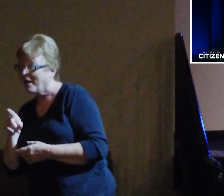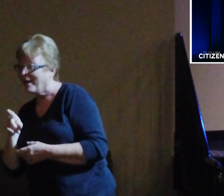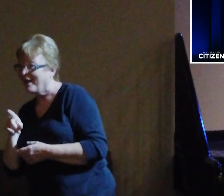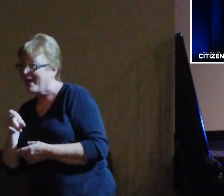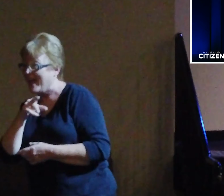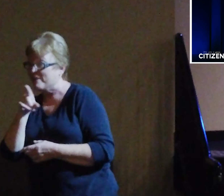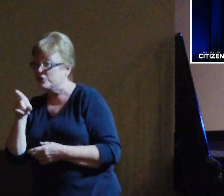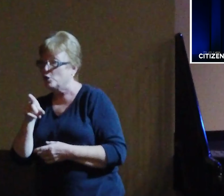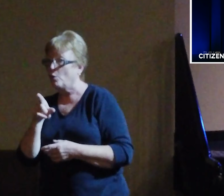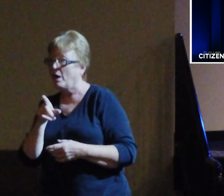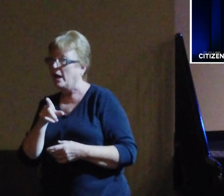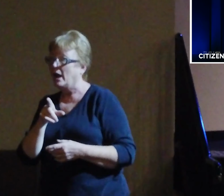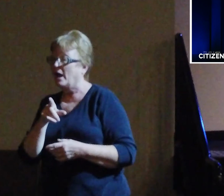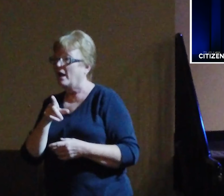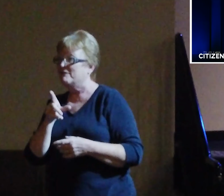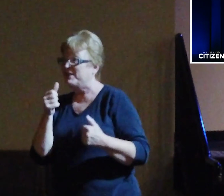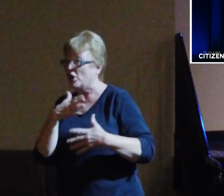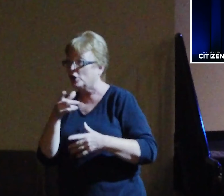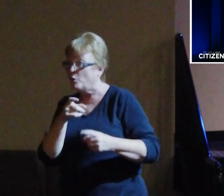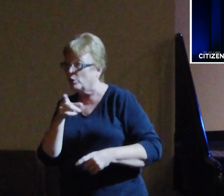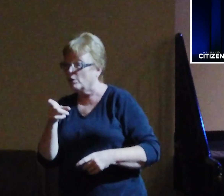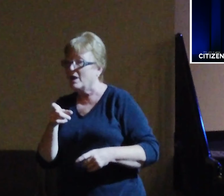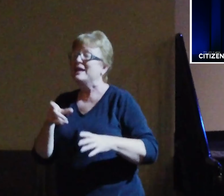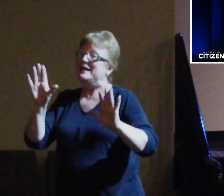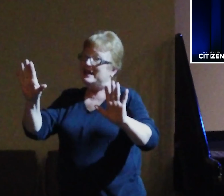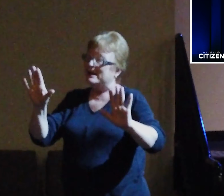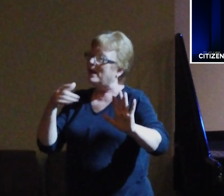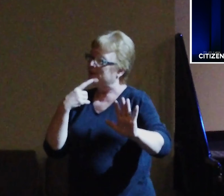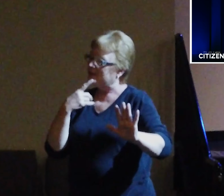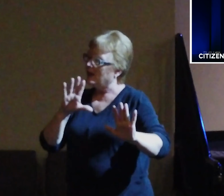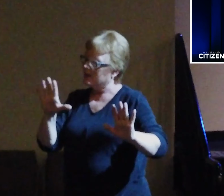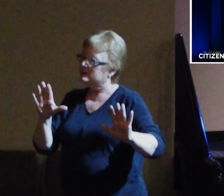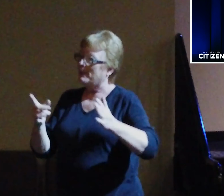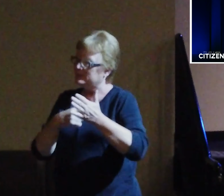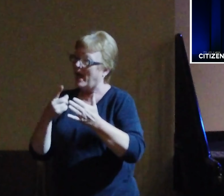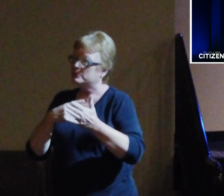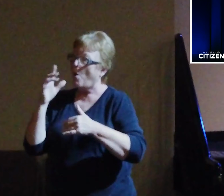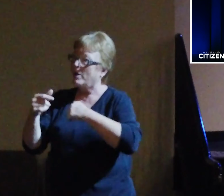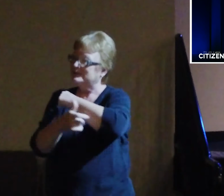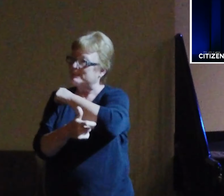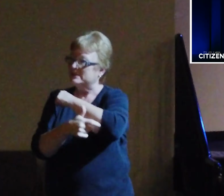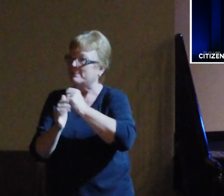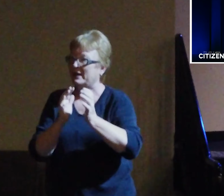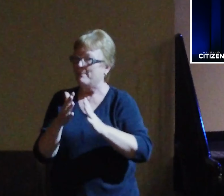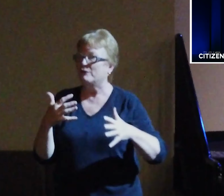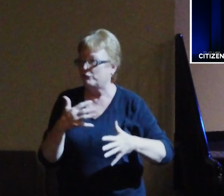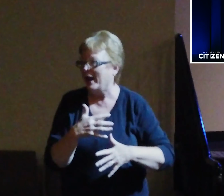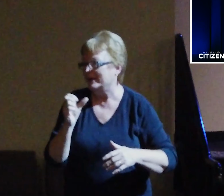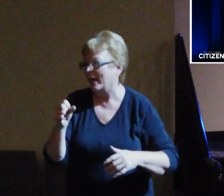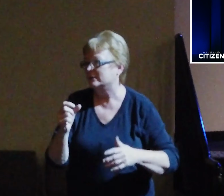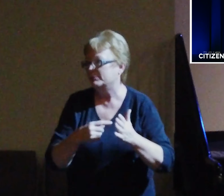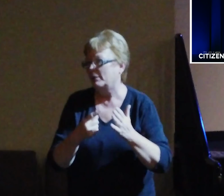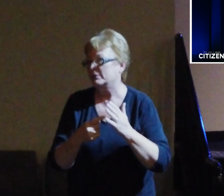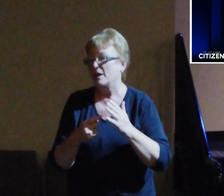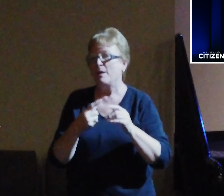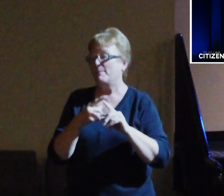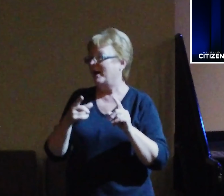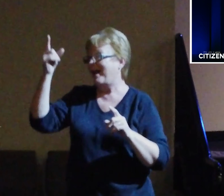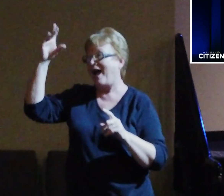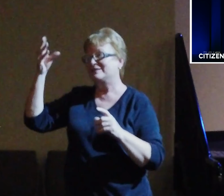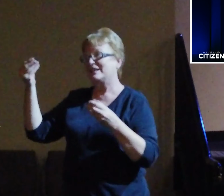not saying that we're not tempted to fear. We are, we're all tempted at times to be afraid for, but God's given us a lot of reason not to be afraid.